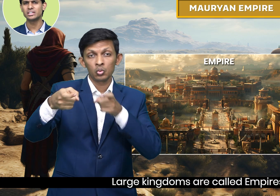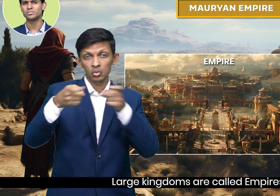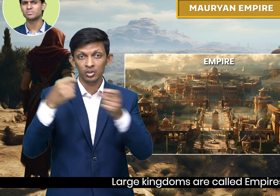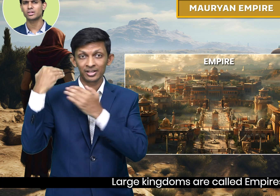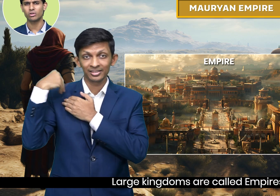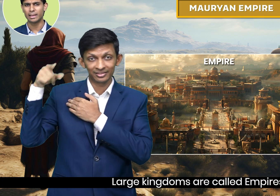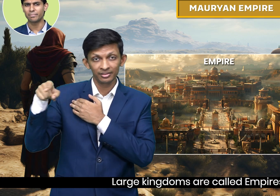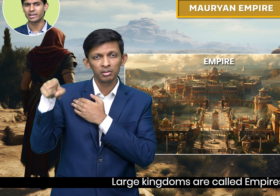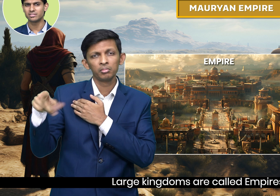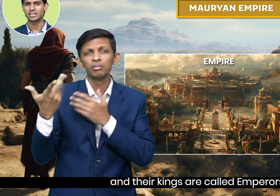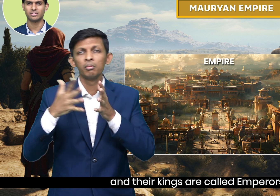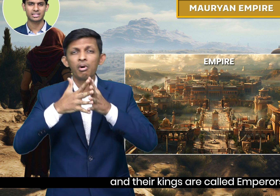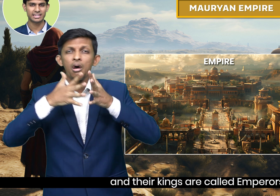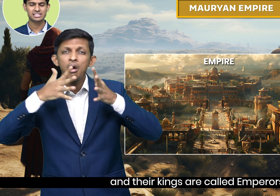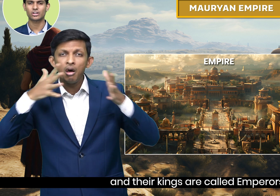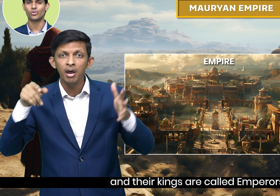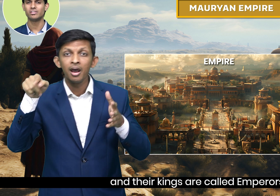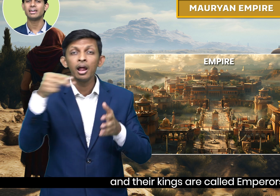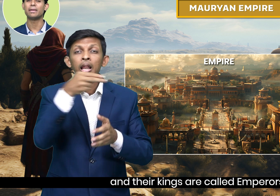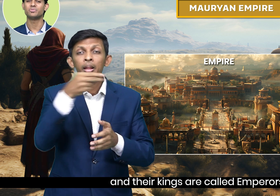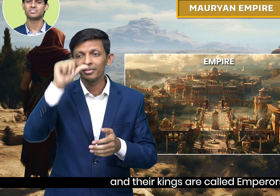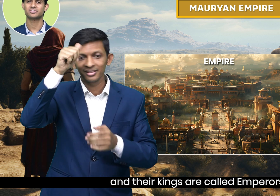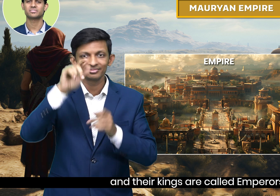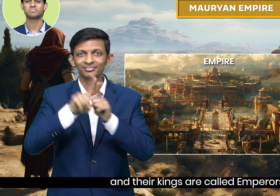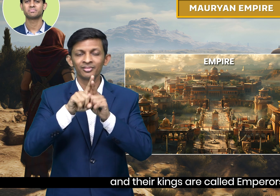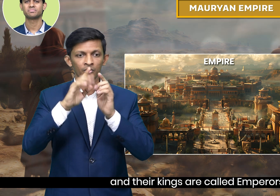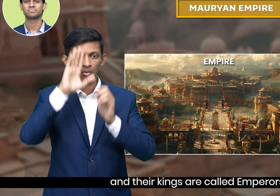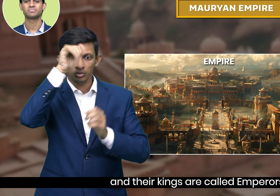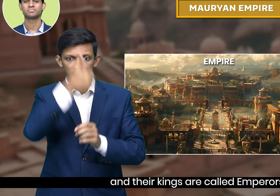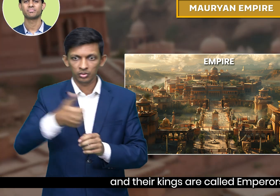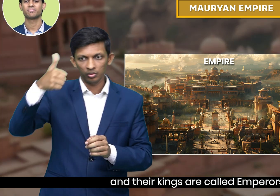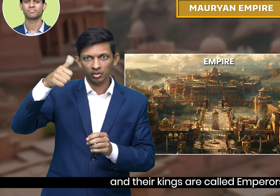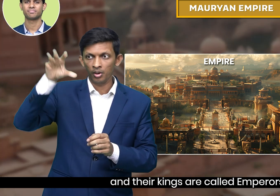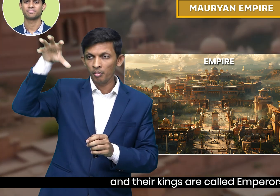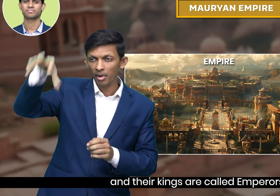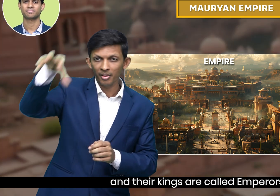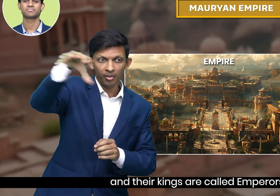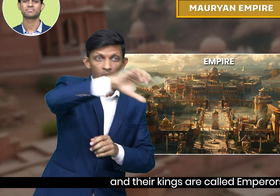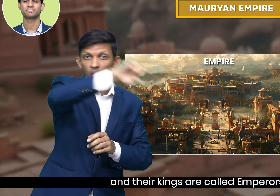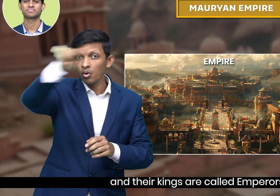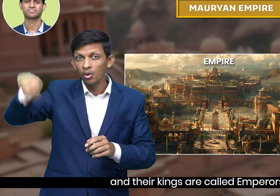Large kingdoms are called empires and their kings are called emperors.